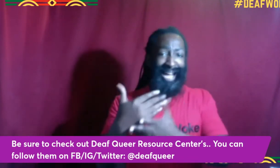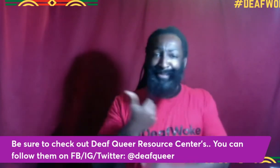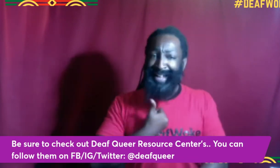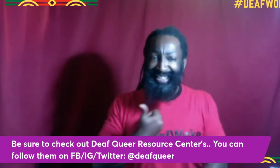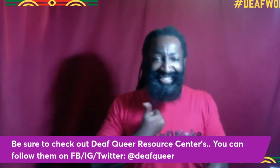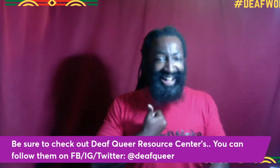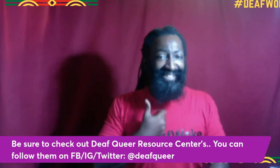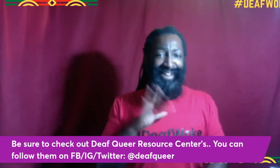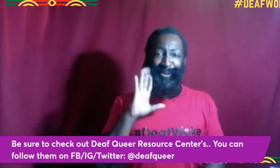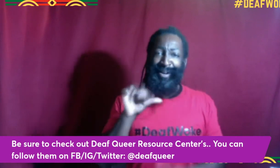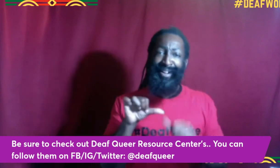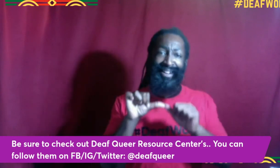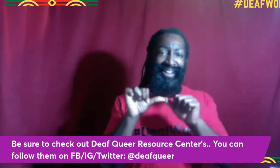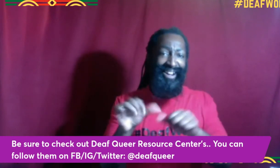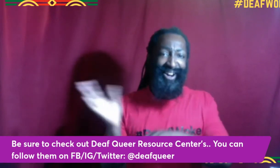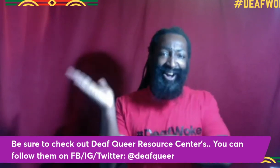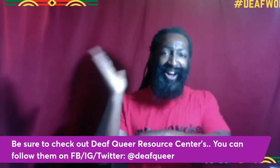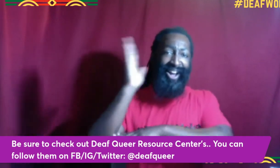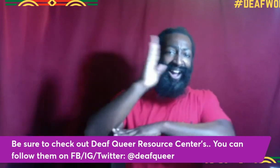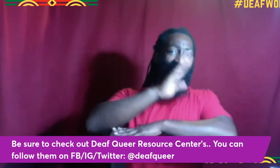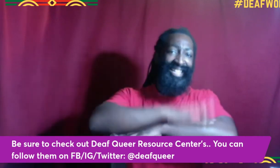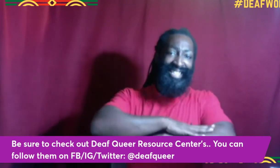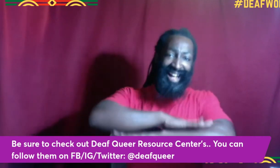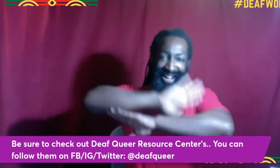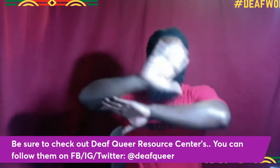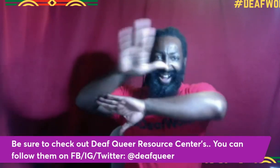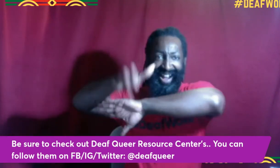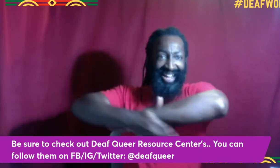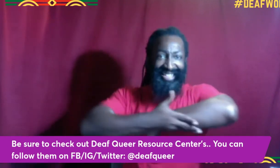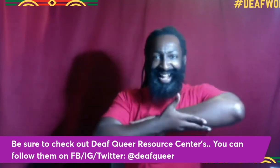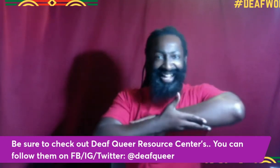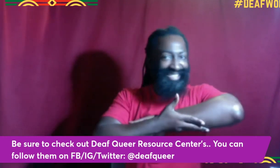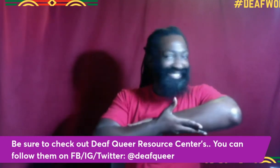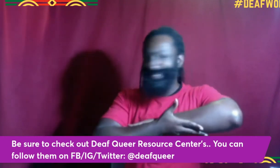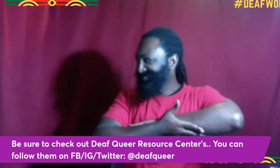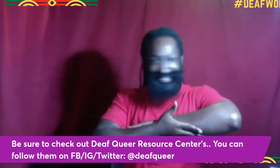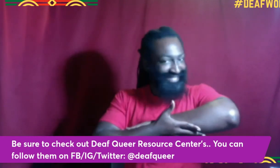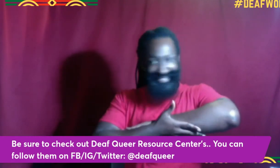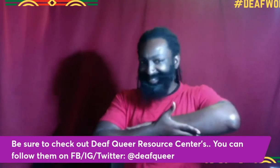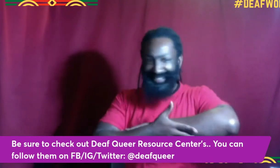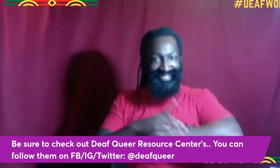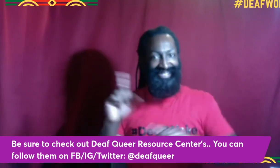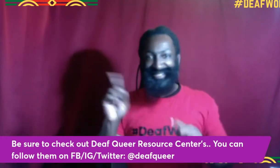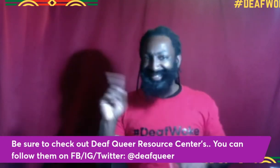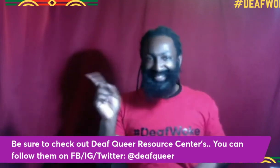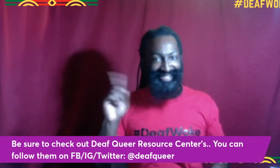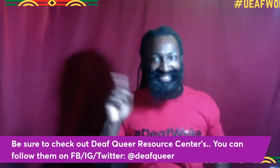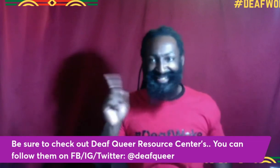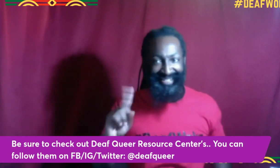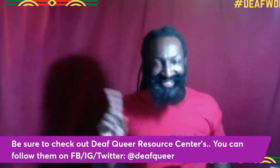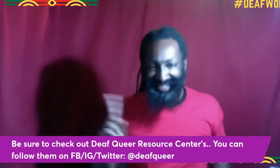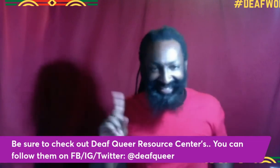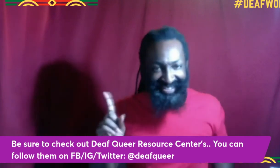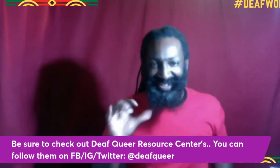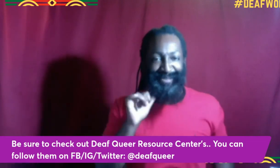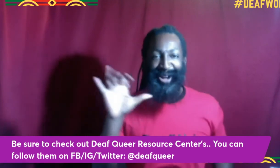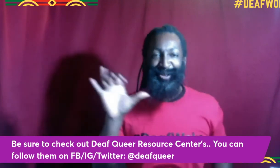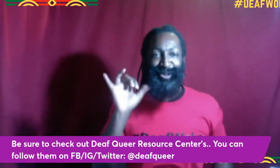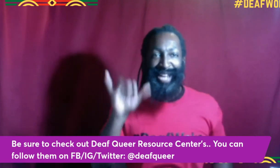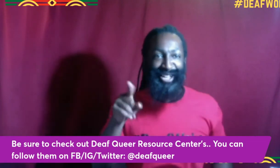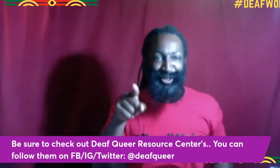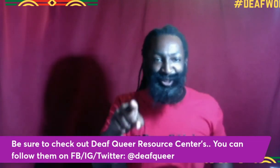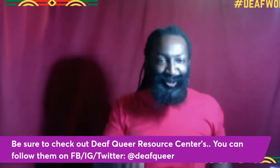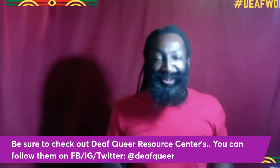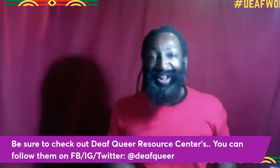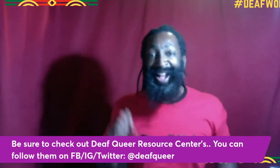I feel incredibly inspired. I mean, I gotta stop. I can go all day, all